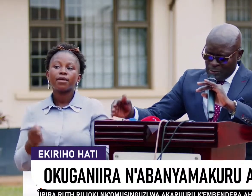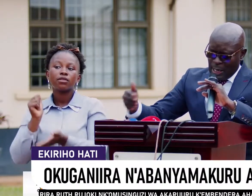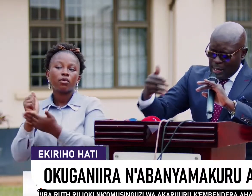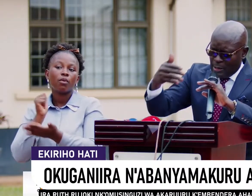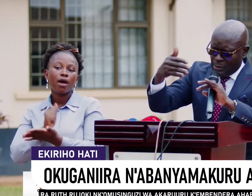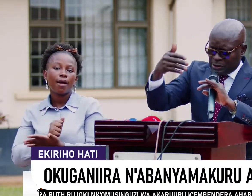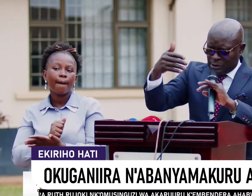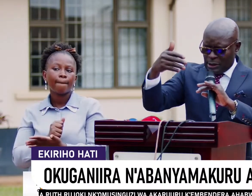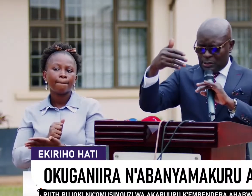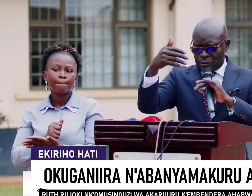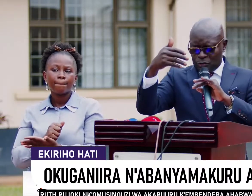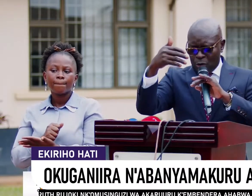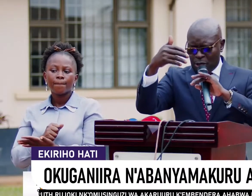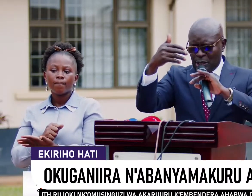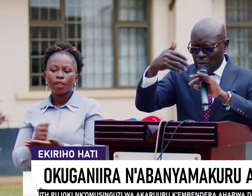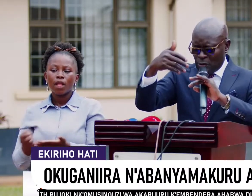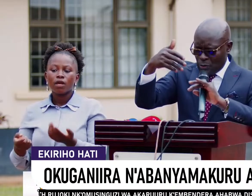nti